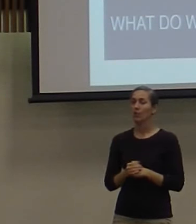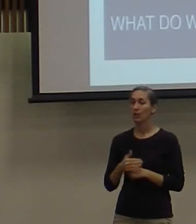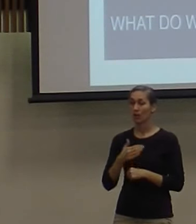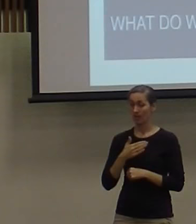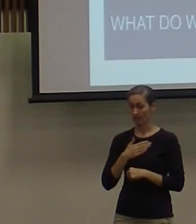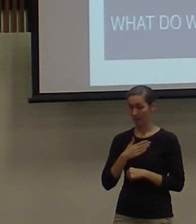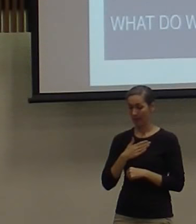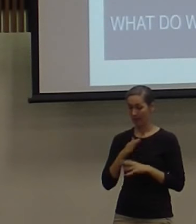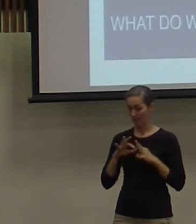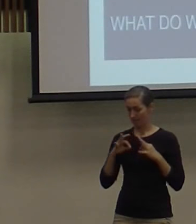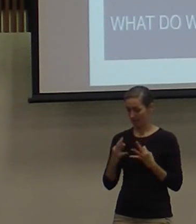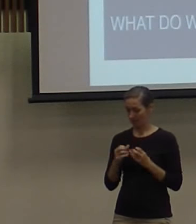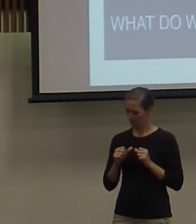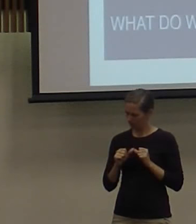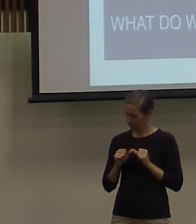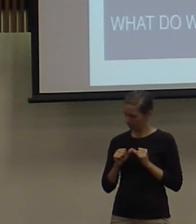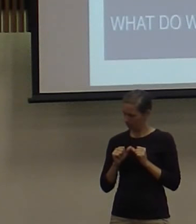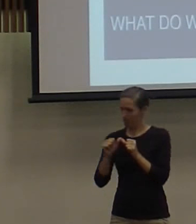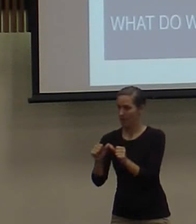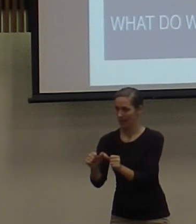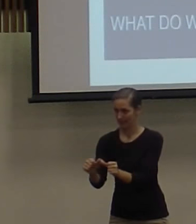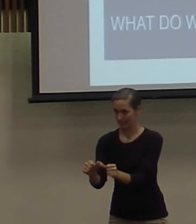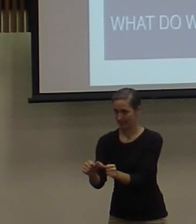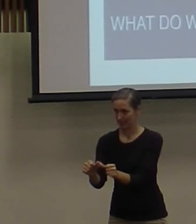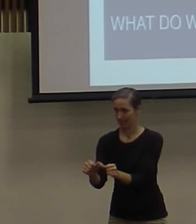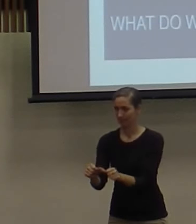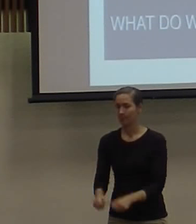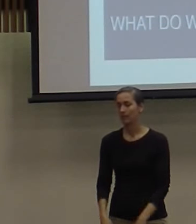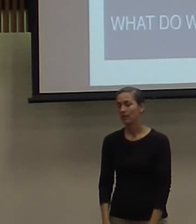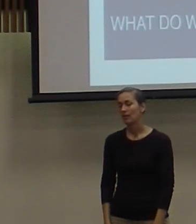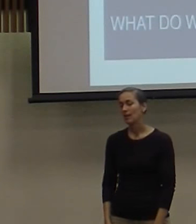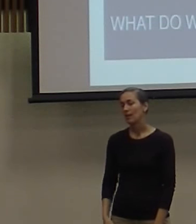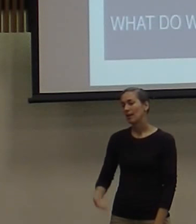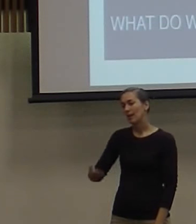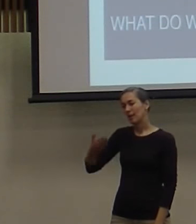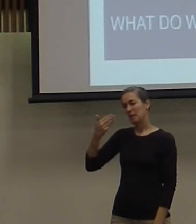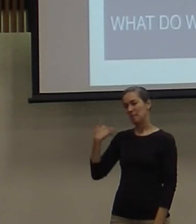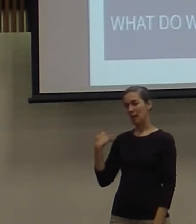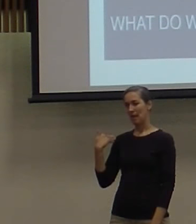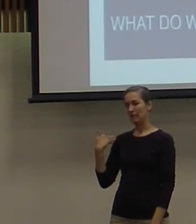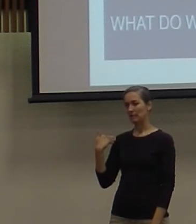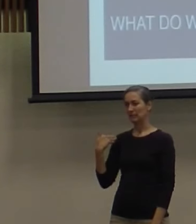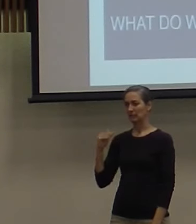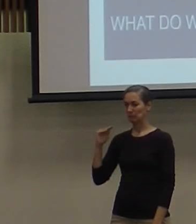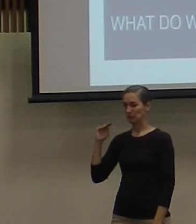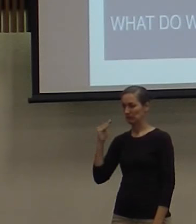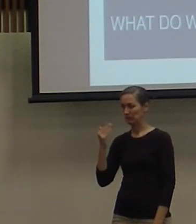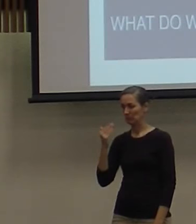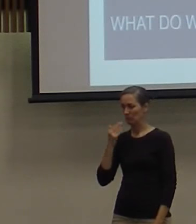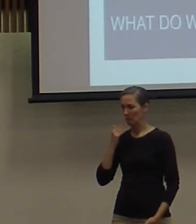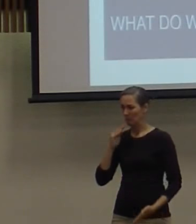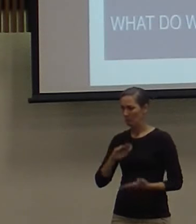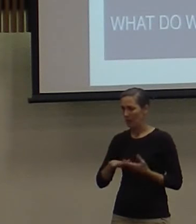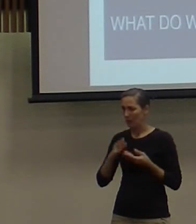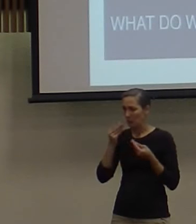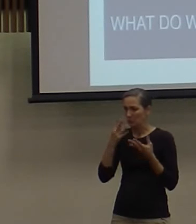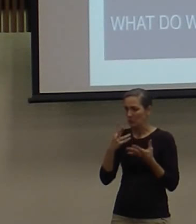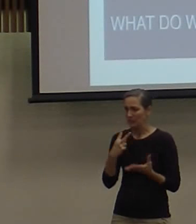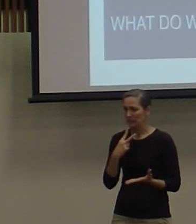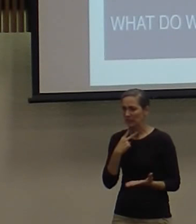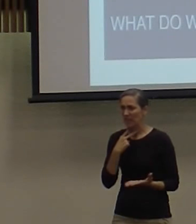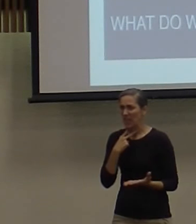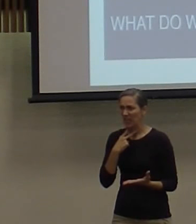remained. And during the past, that seemed to us as a bad news because the